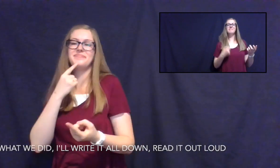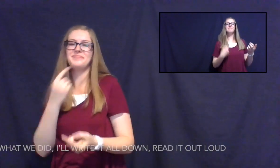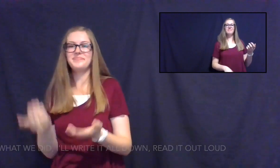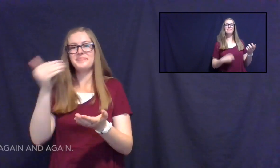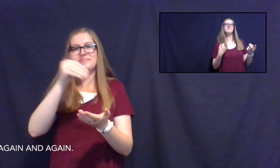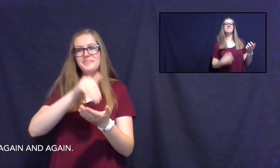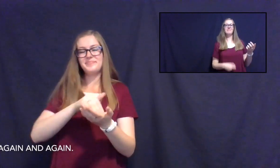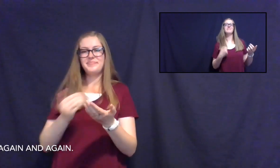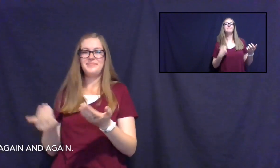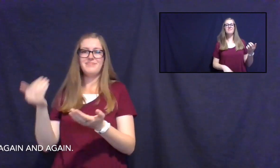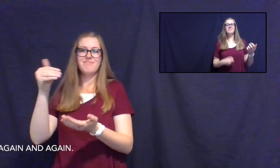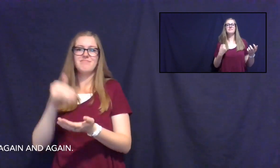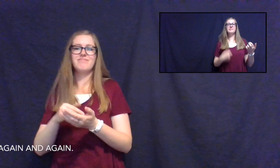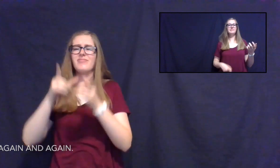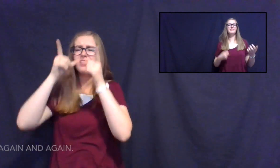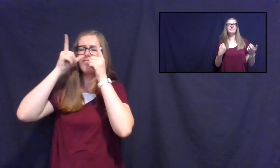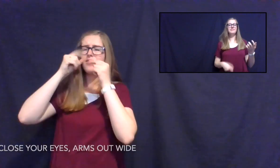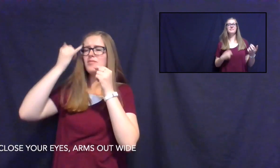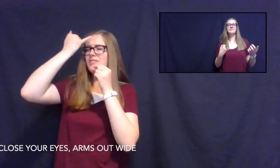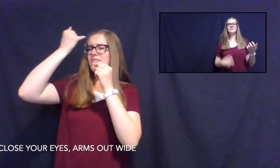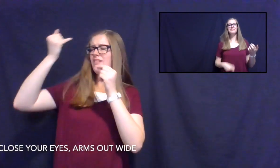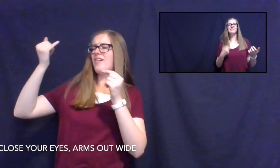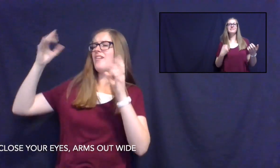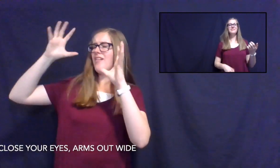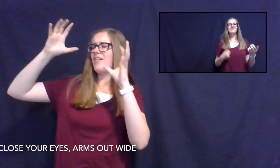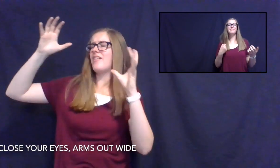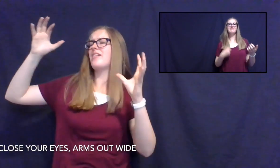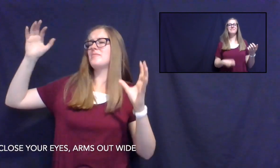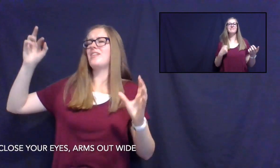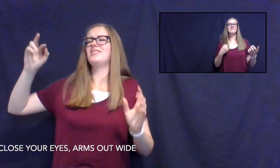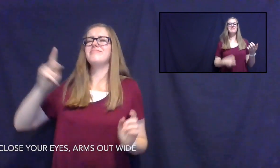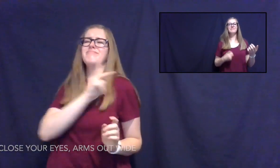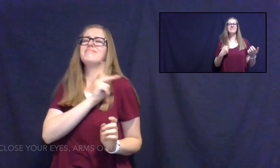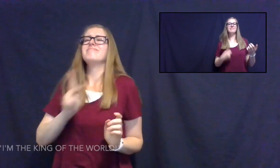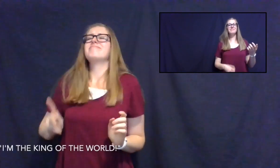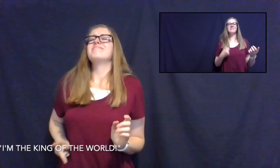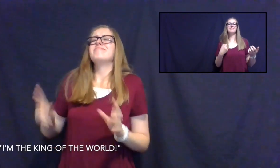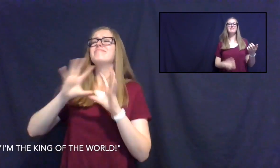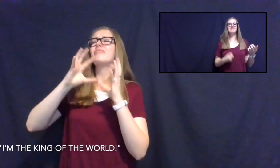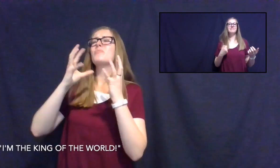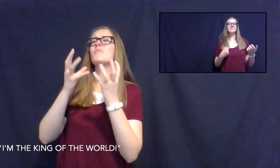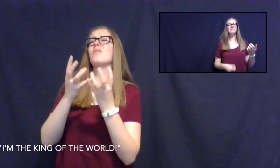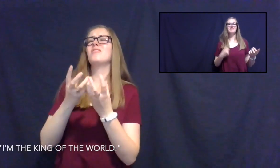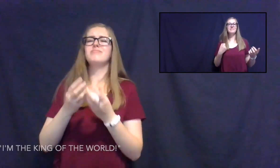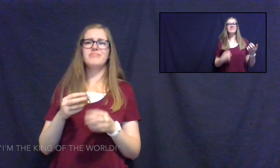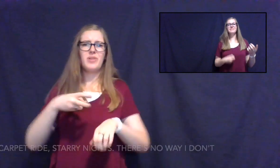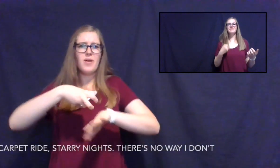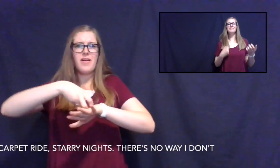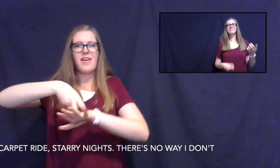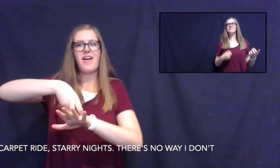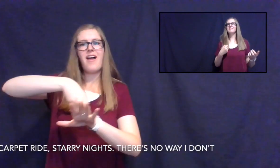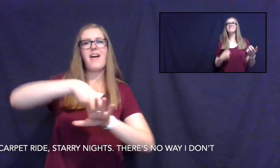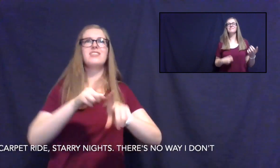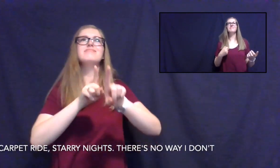read it out loud Again and again Close your eyes, arms are wide I'm the king of the world